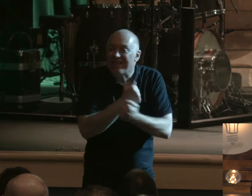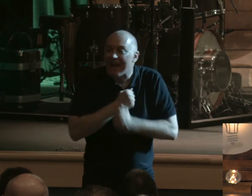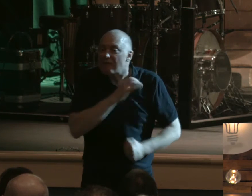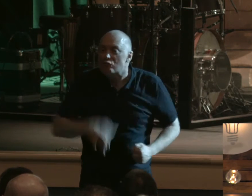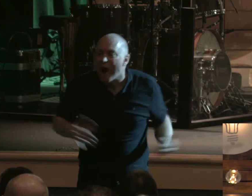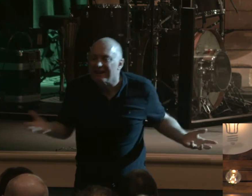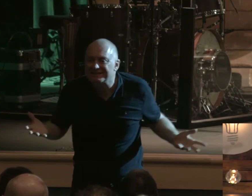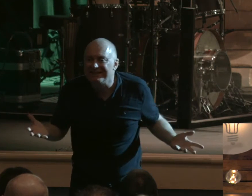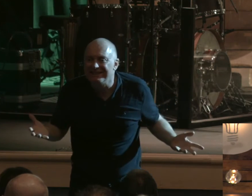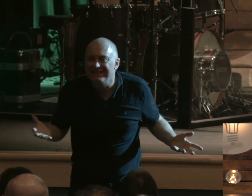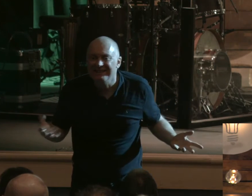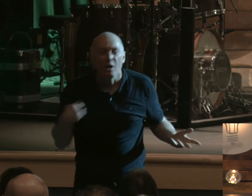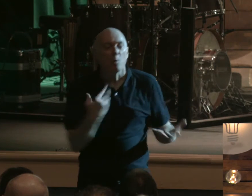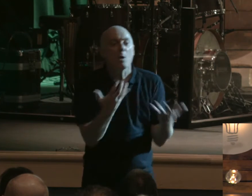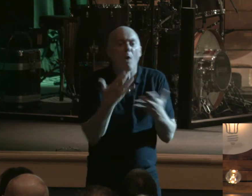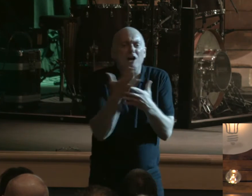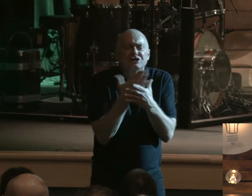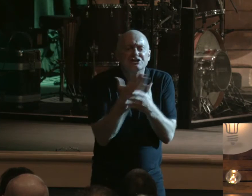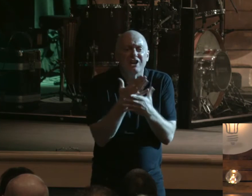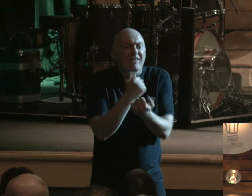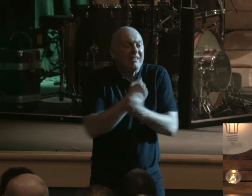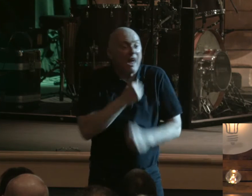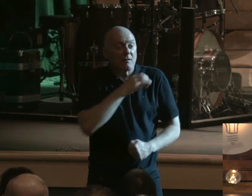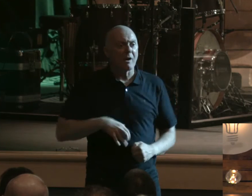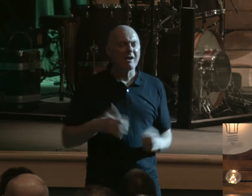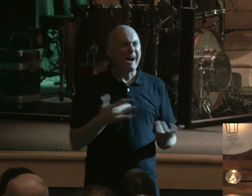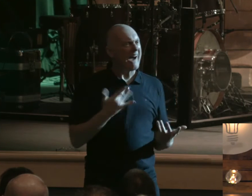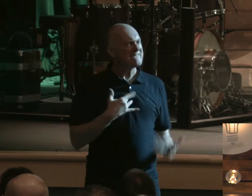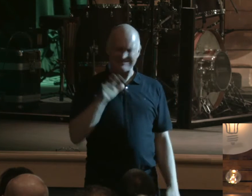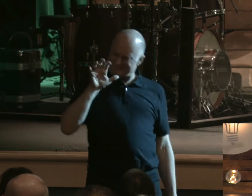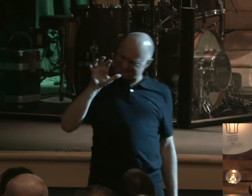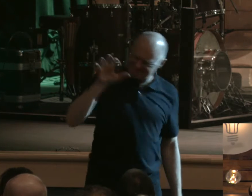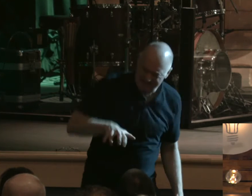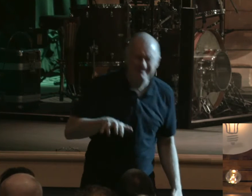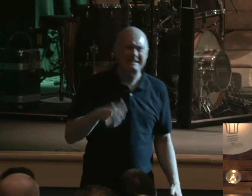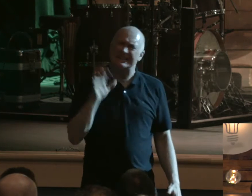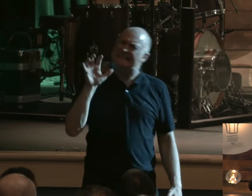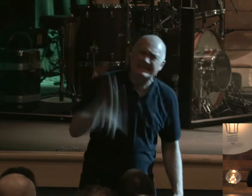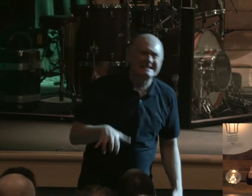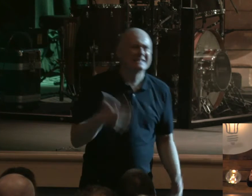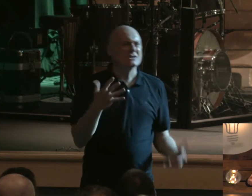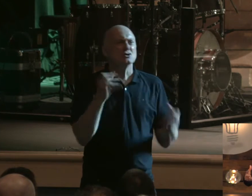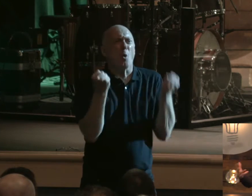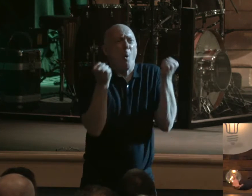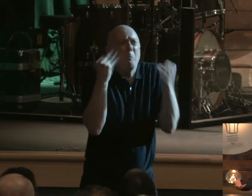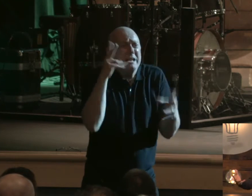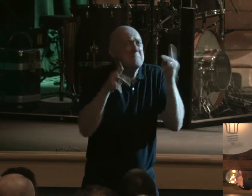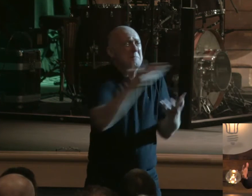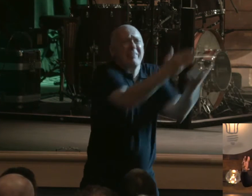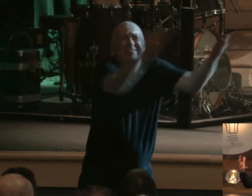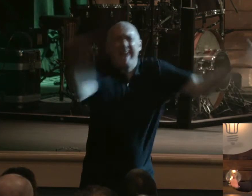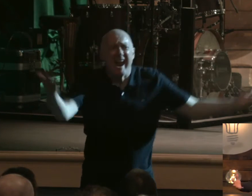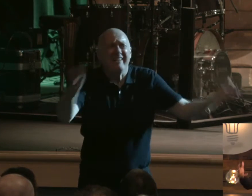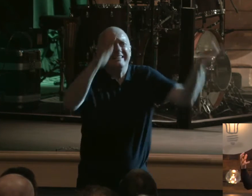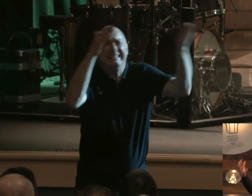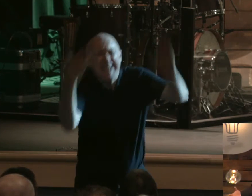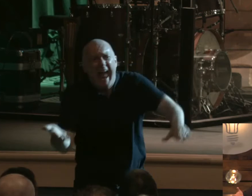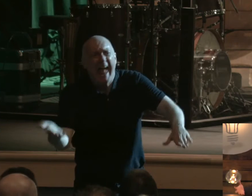Christ. It's the love of Christ compels me. It compels us that there are so many people out there